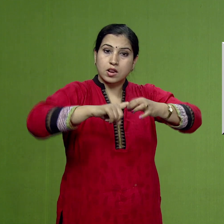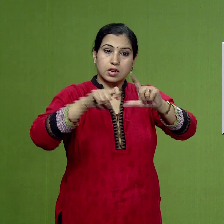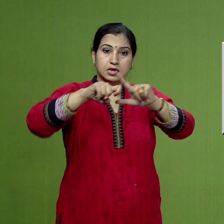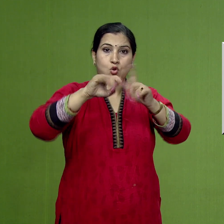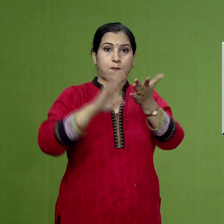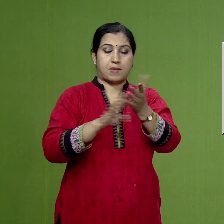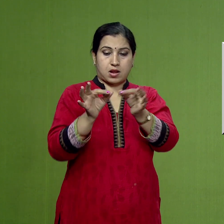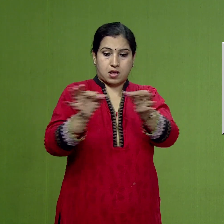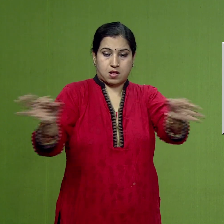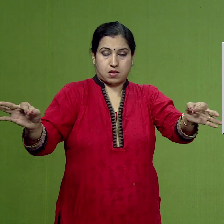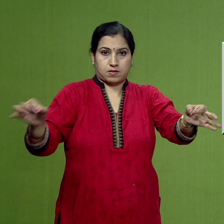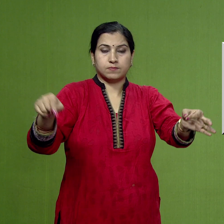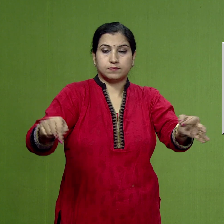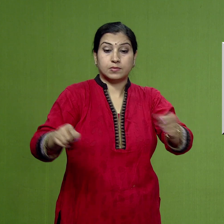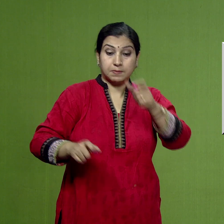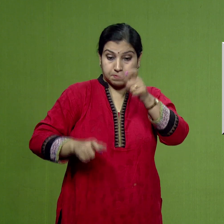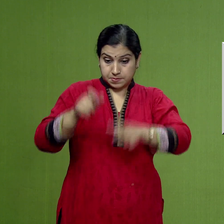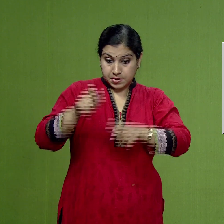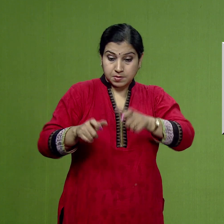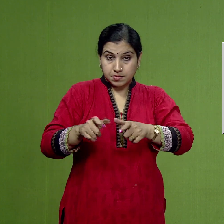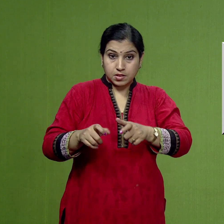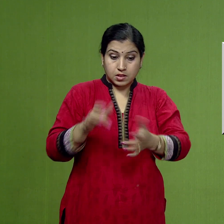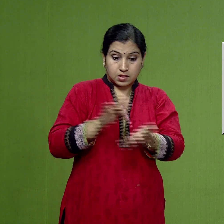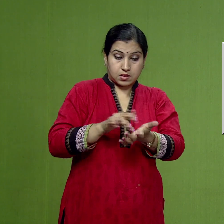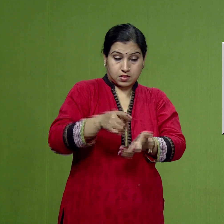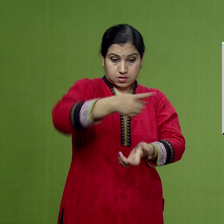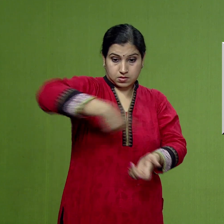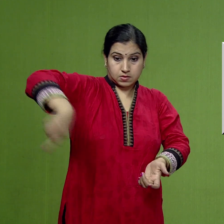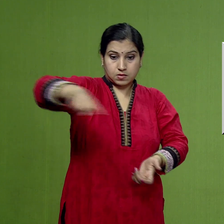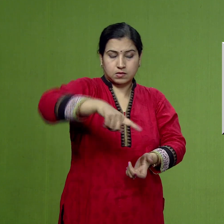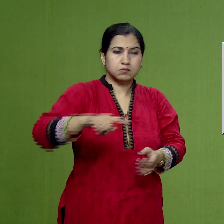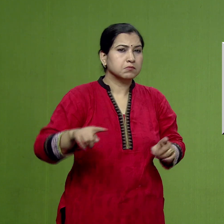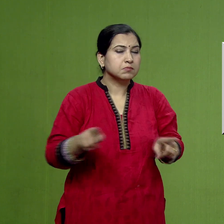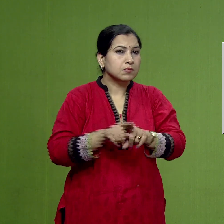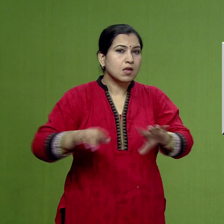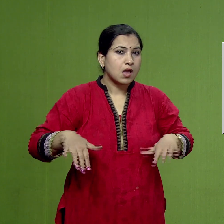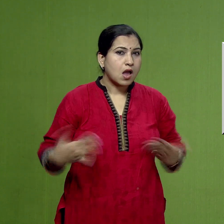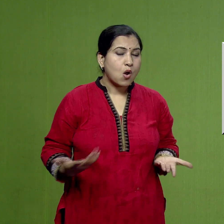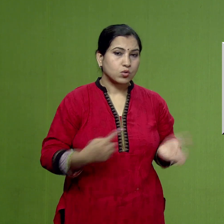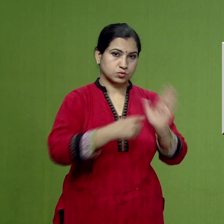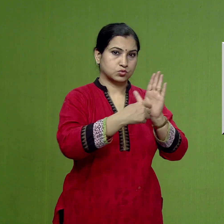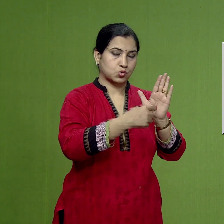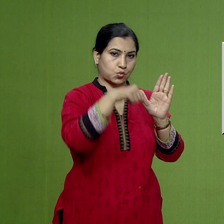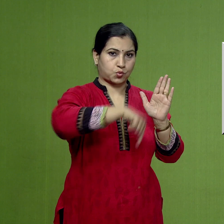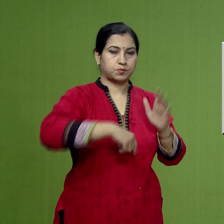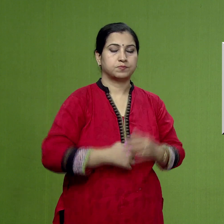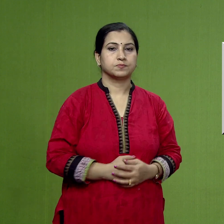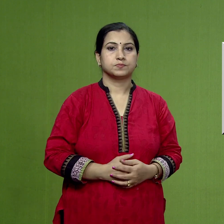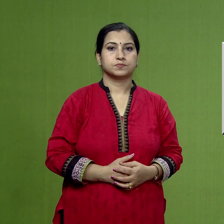The density of population of this district can be calculated as follows.